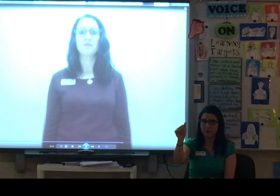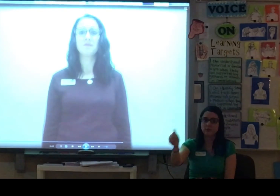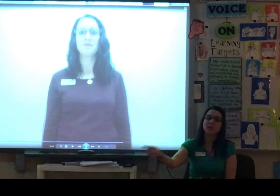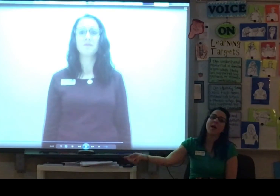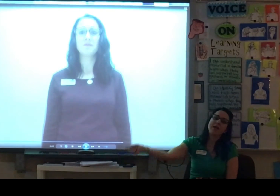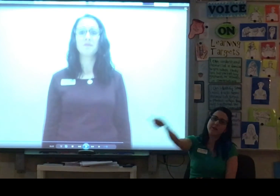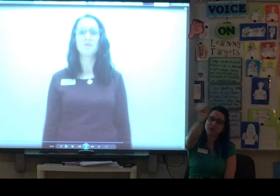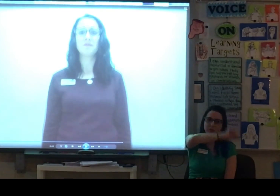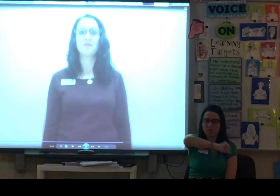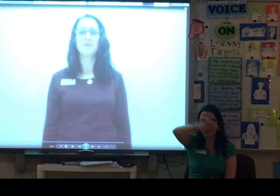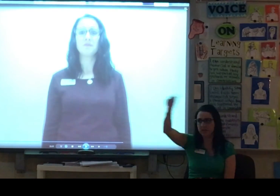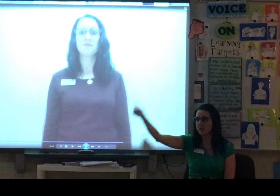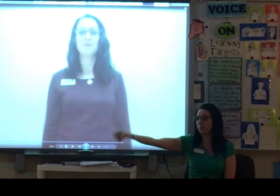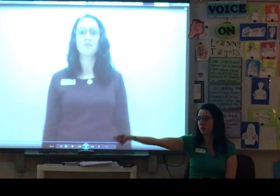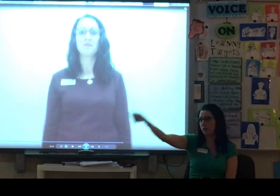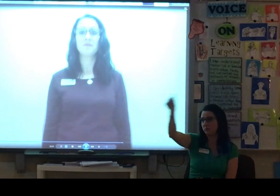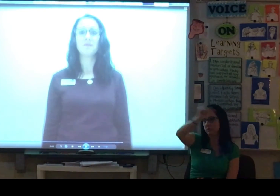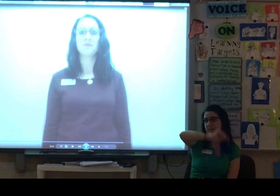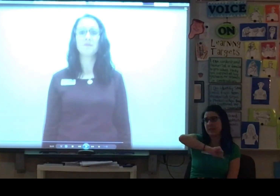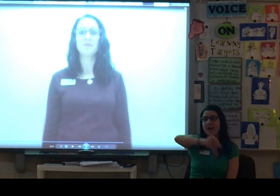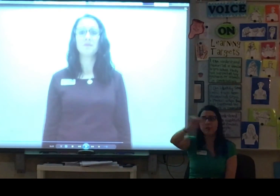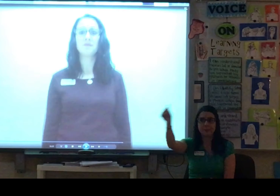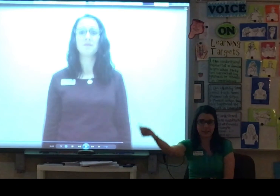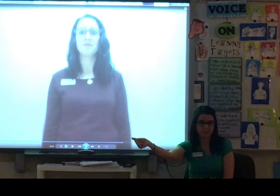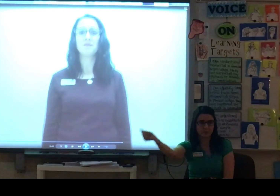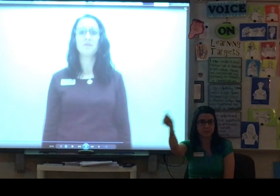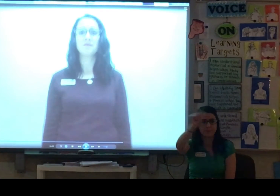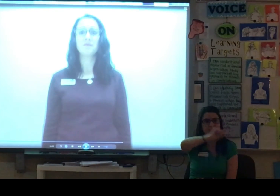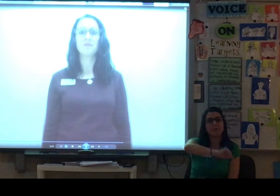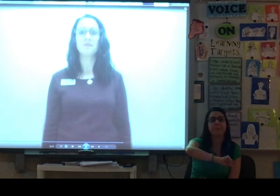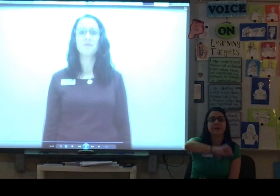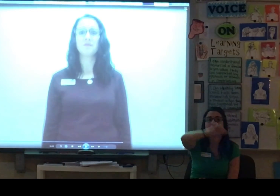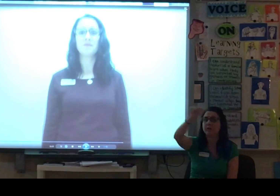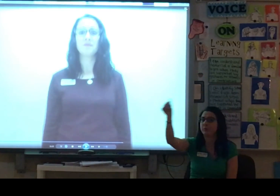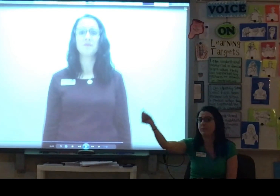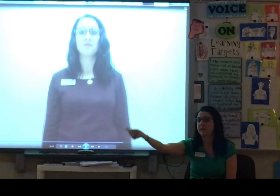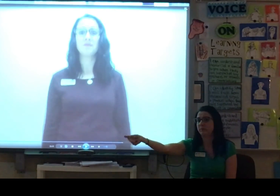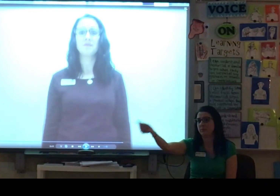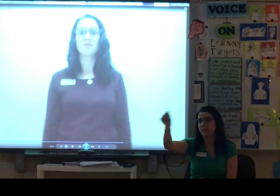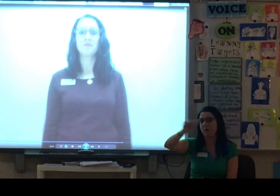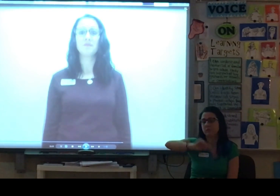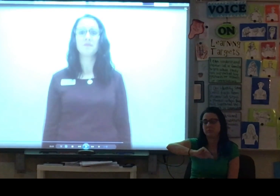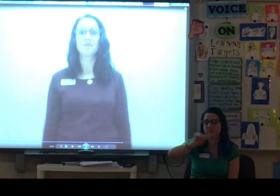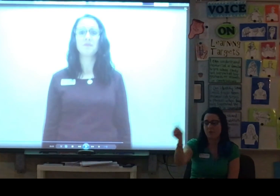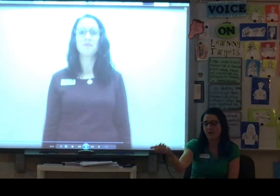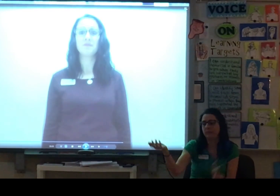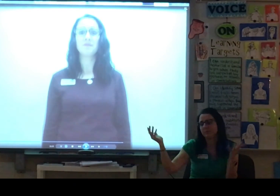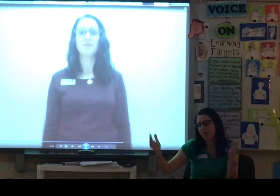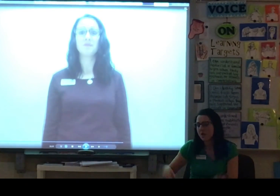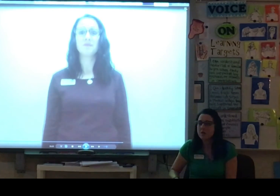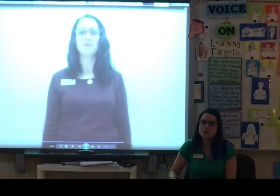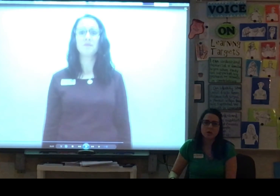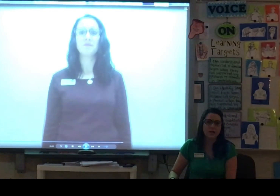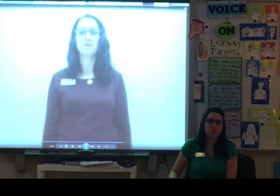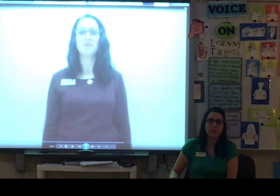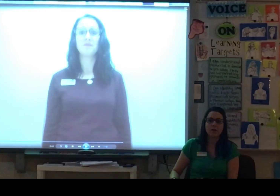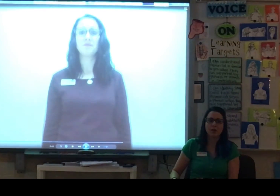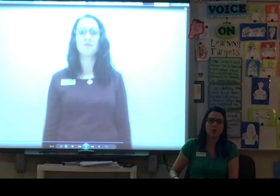board, and then to erase the board. It's got a repeated movement, but it's a bigger repeated movement. Okay? So anyway, I'm not going to go over